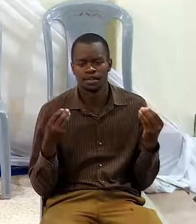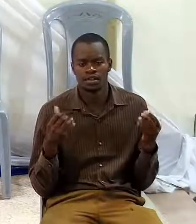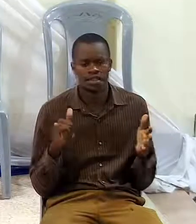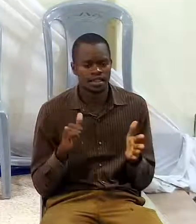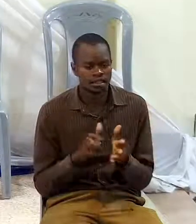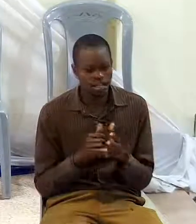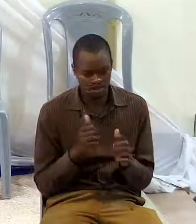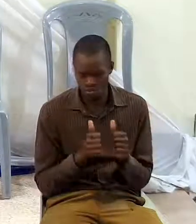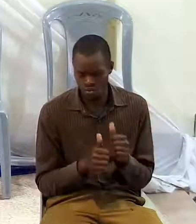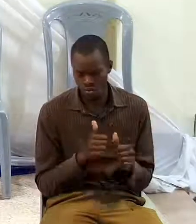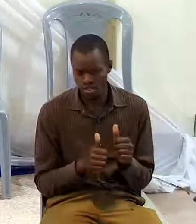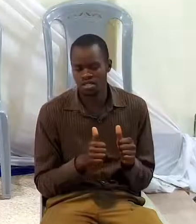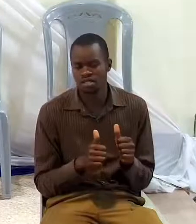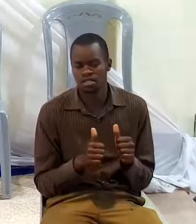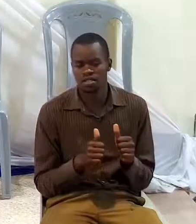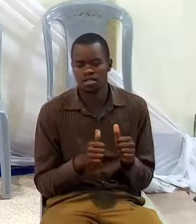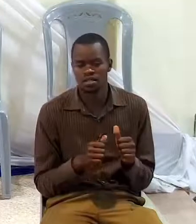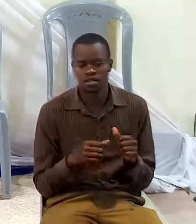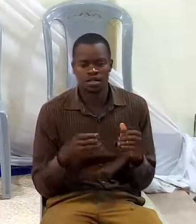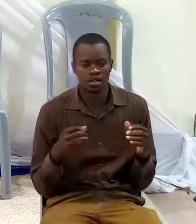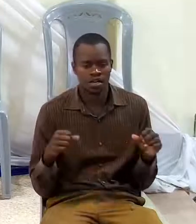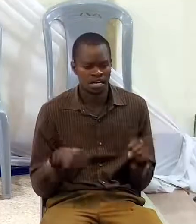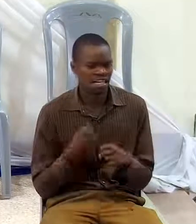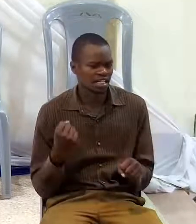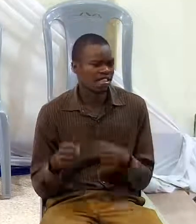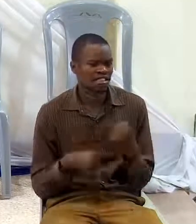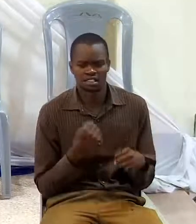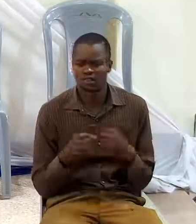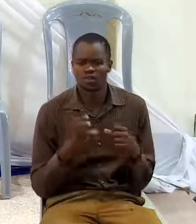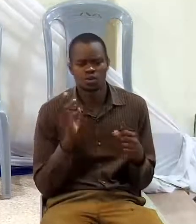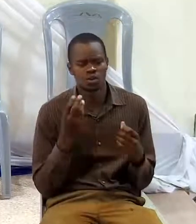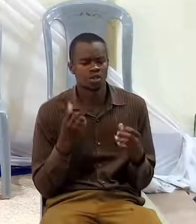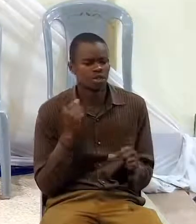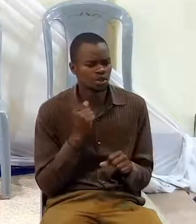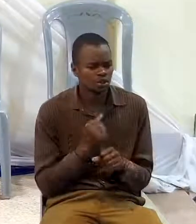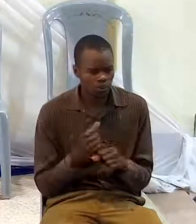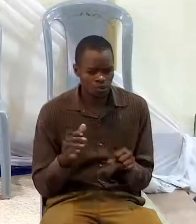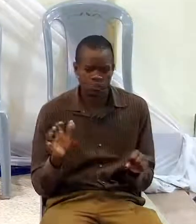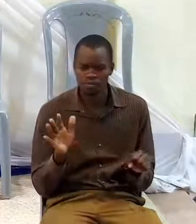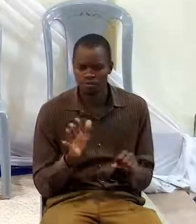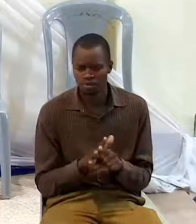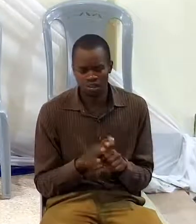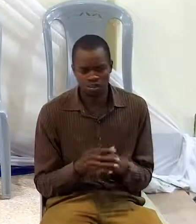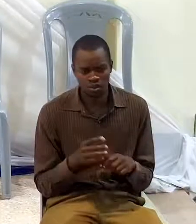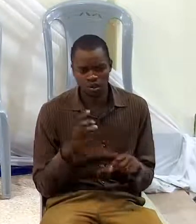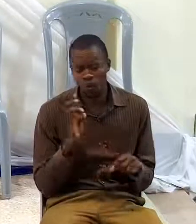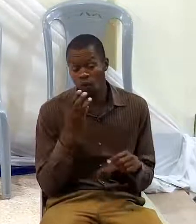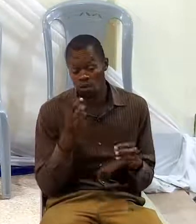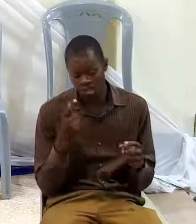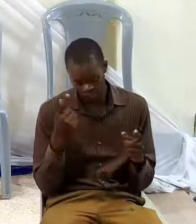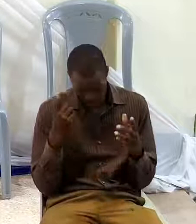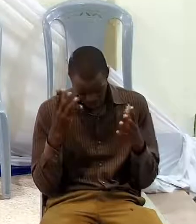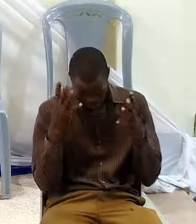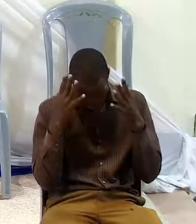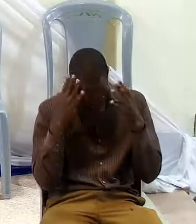activity you do until you are able to sweat, until you are able to produce some